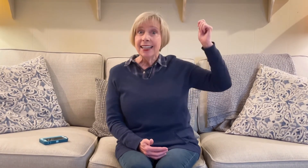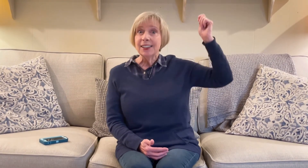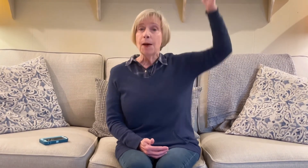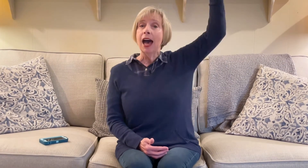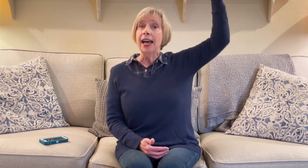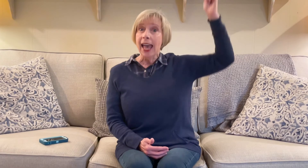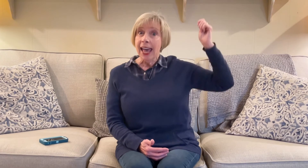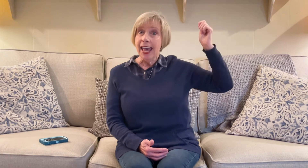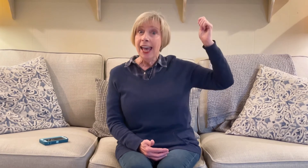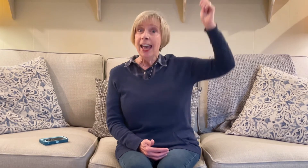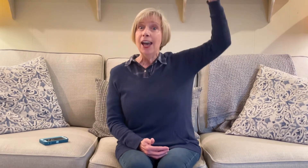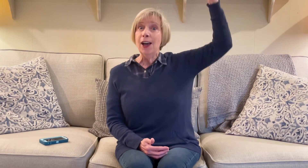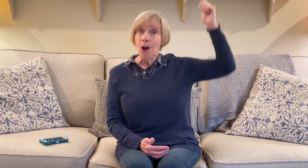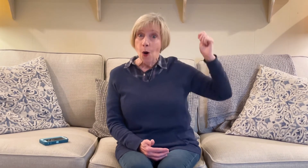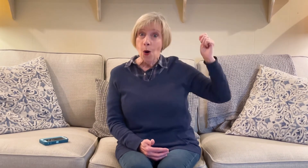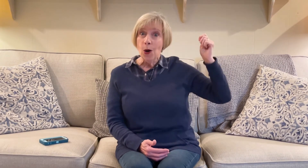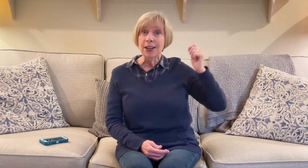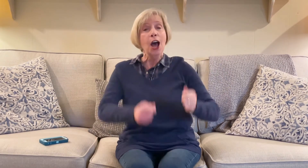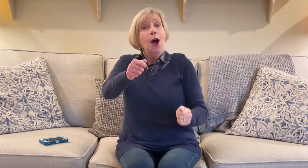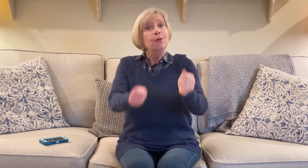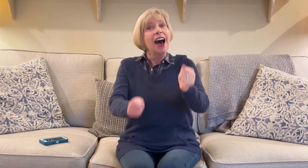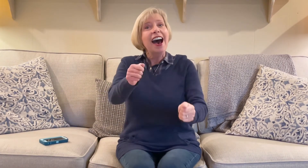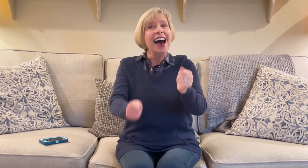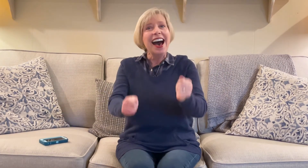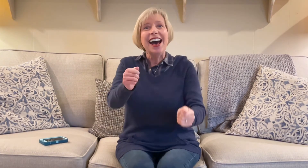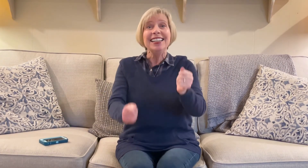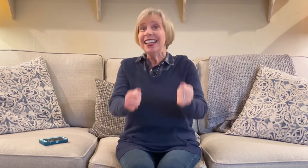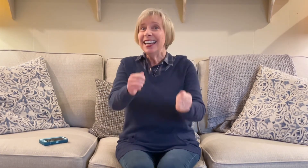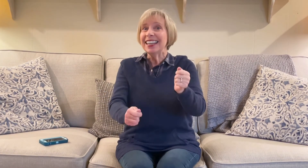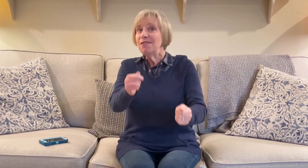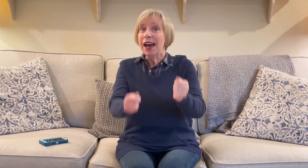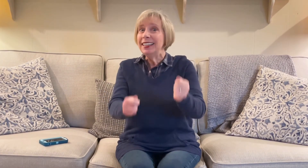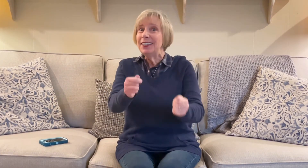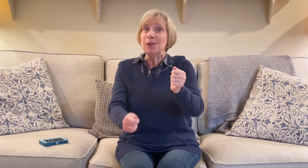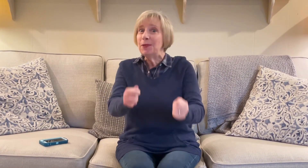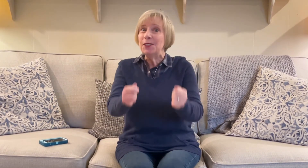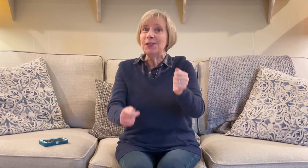sings my air horn. Riding in my little blue